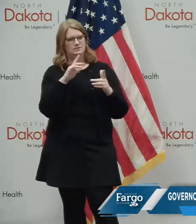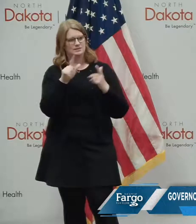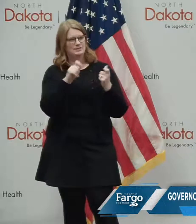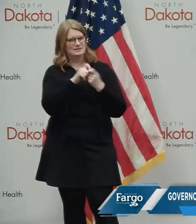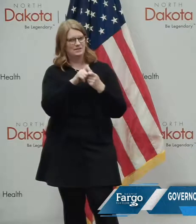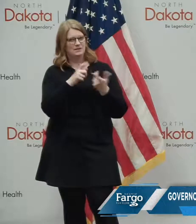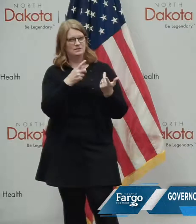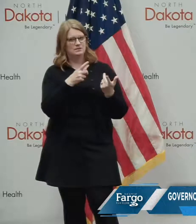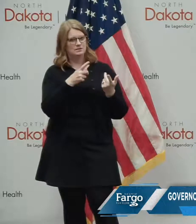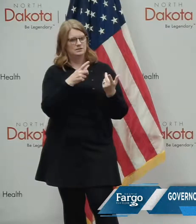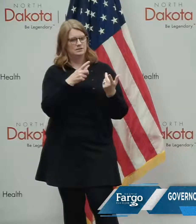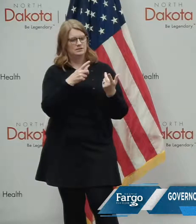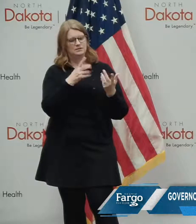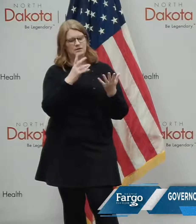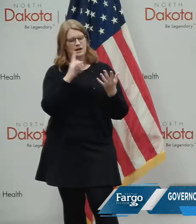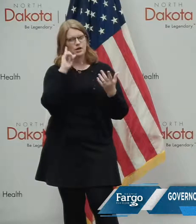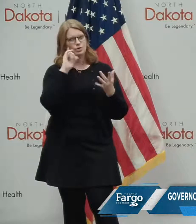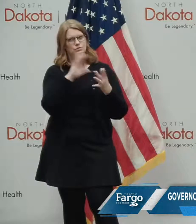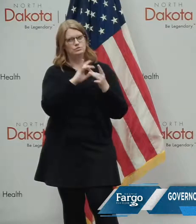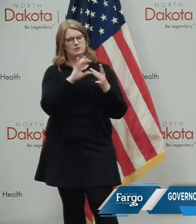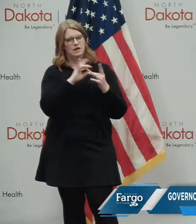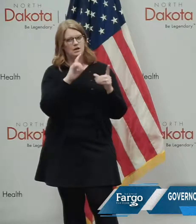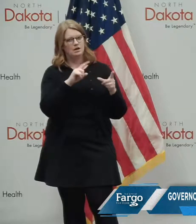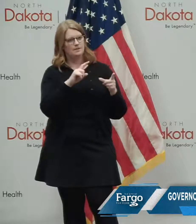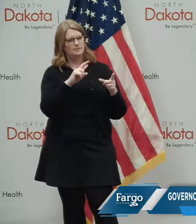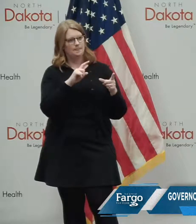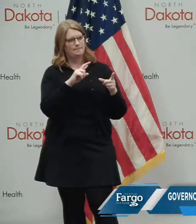ones that I'm not what you said. I heard what you said about